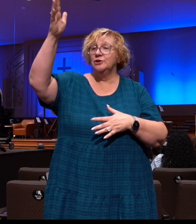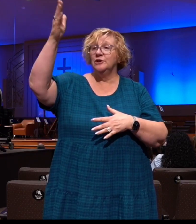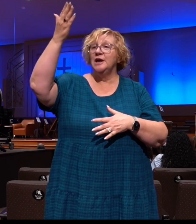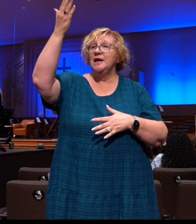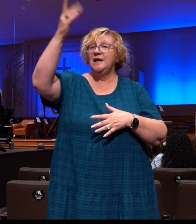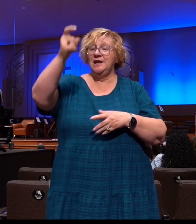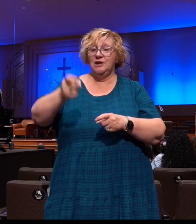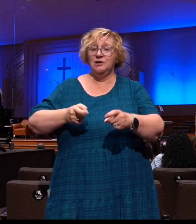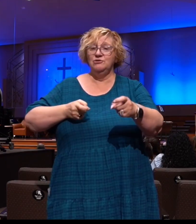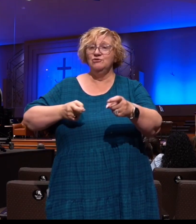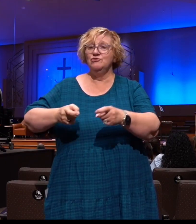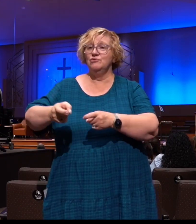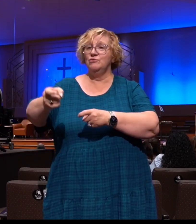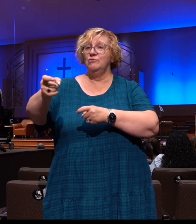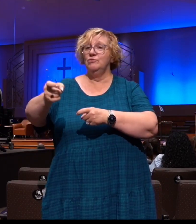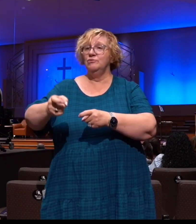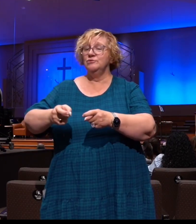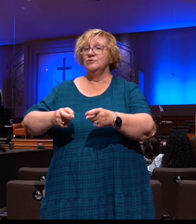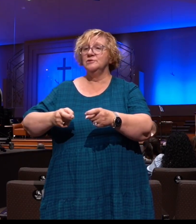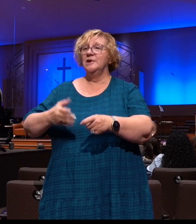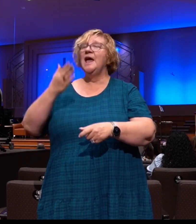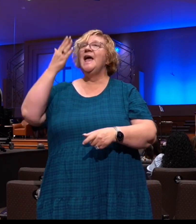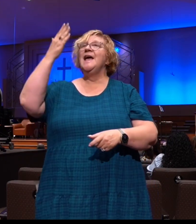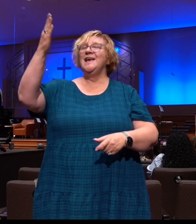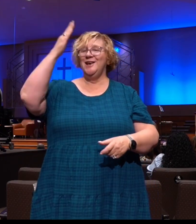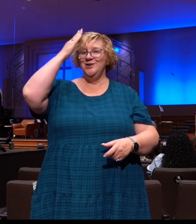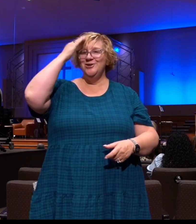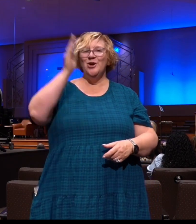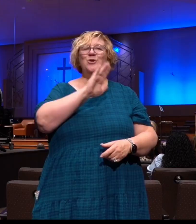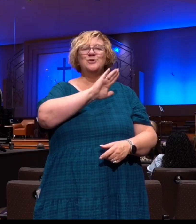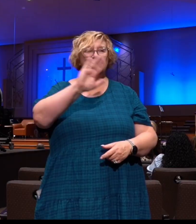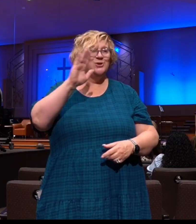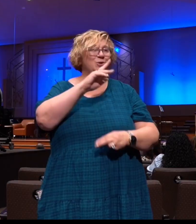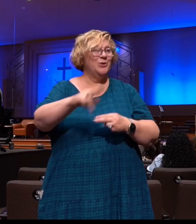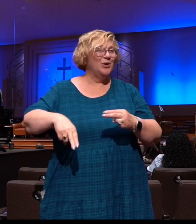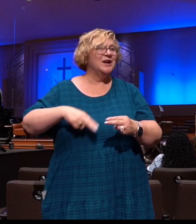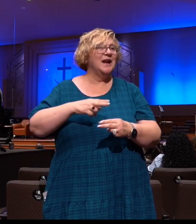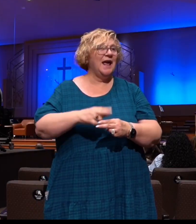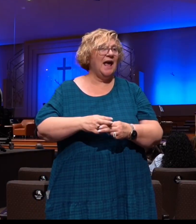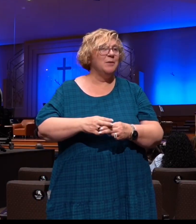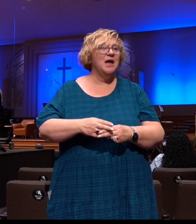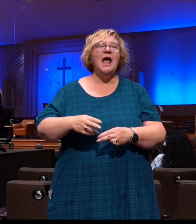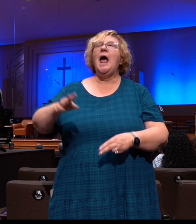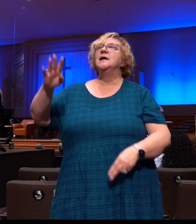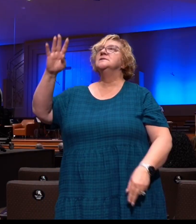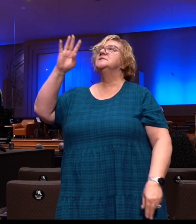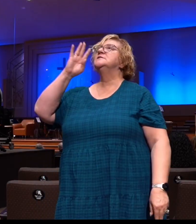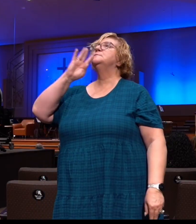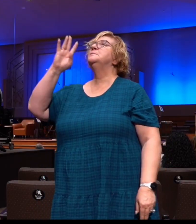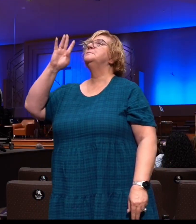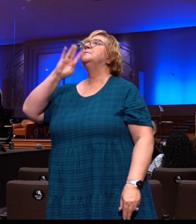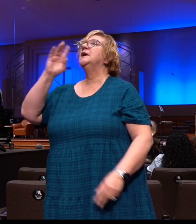bend. He knows your name and speaks it to his